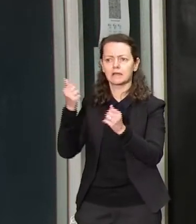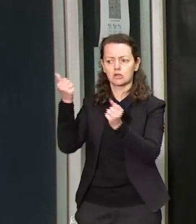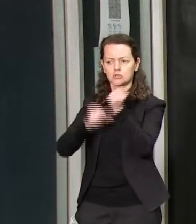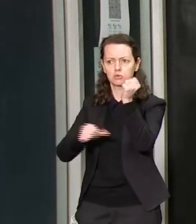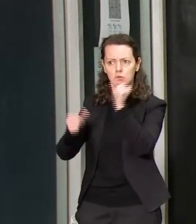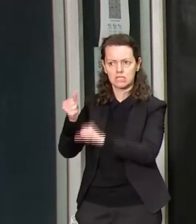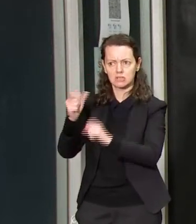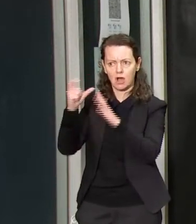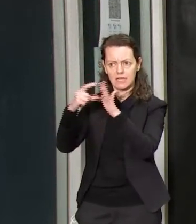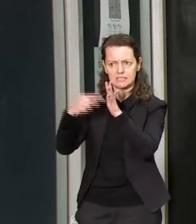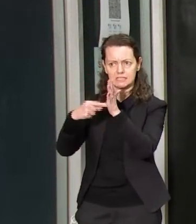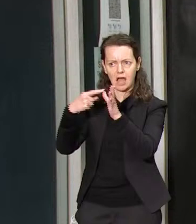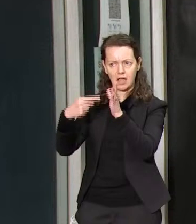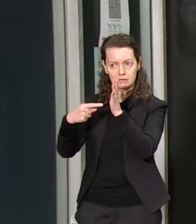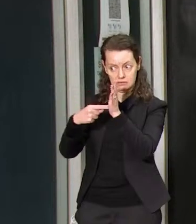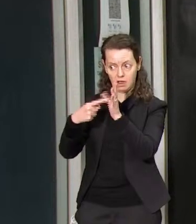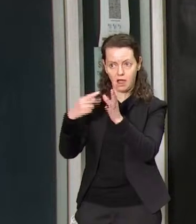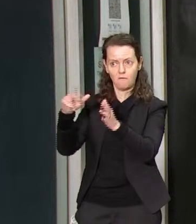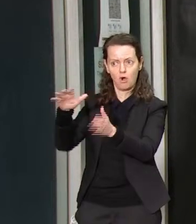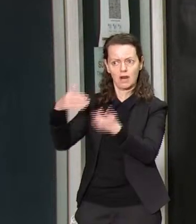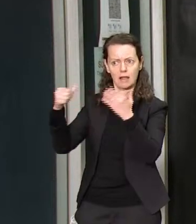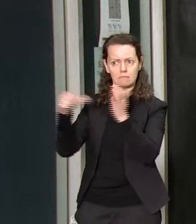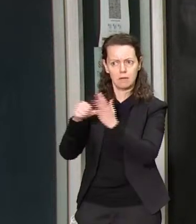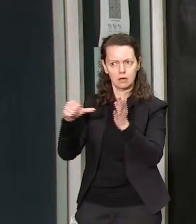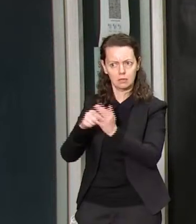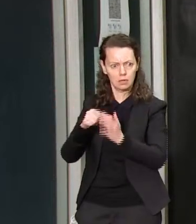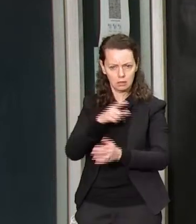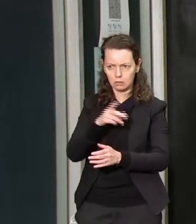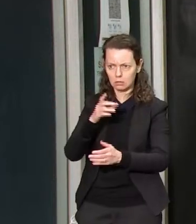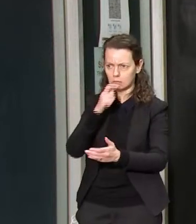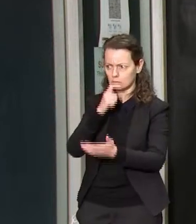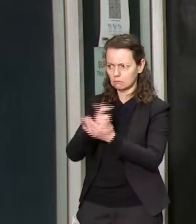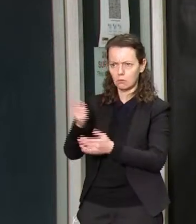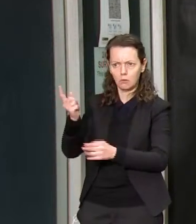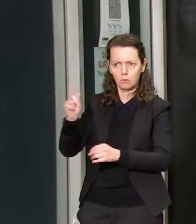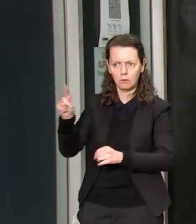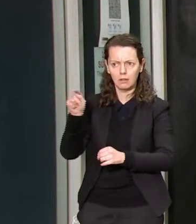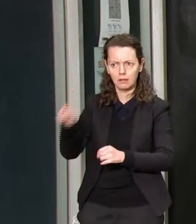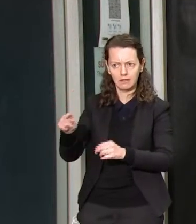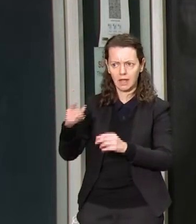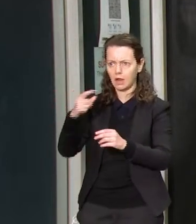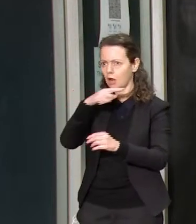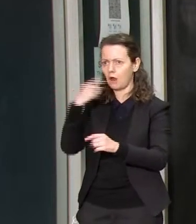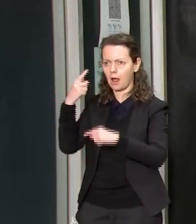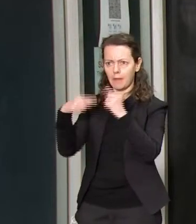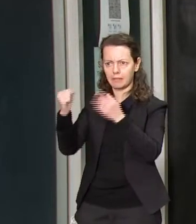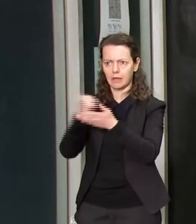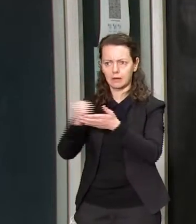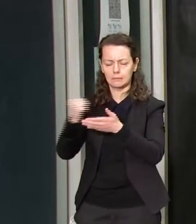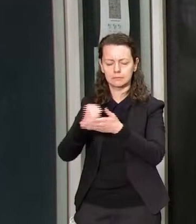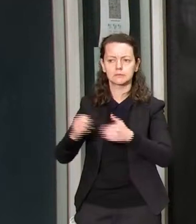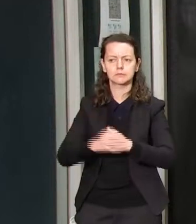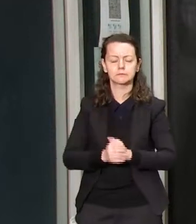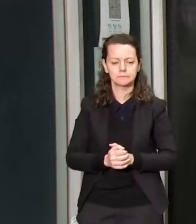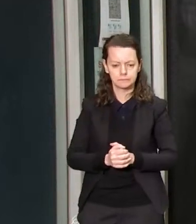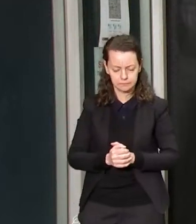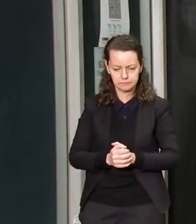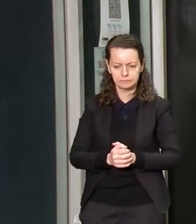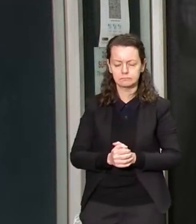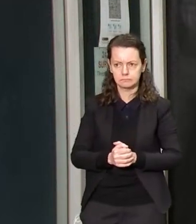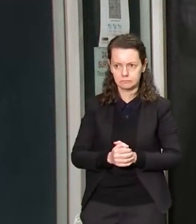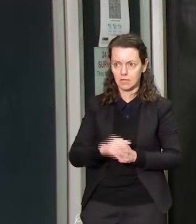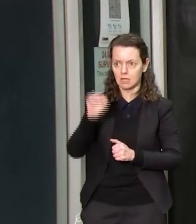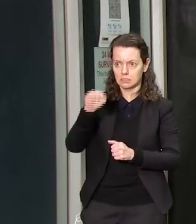this a concern, and potentially has it misinformed mental health policy? To the first question, absolutely, this